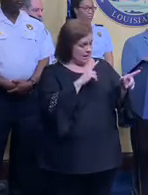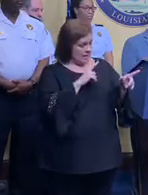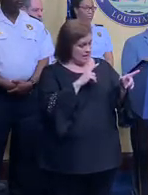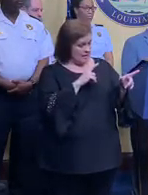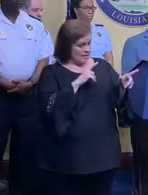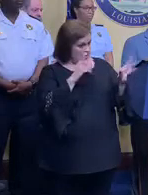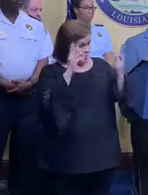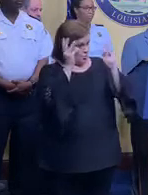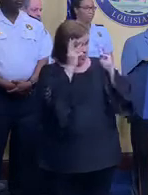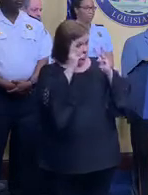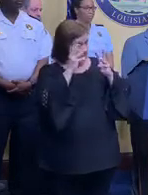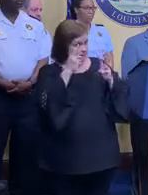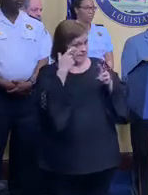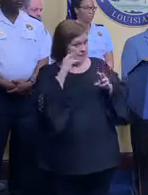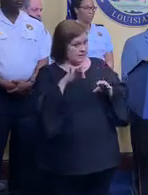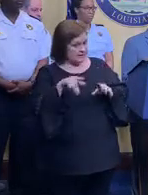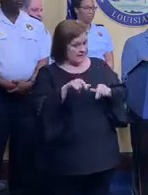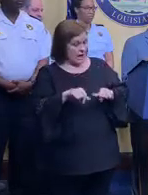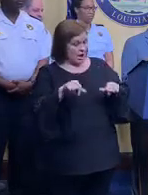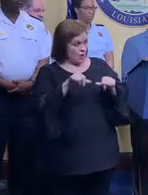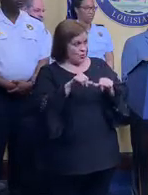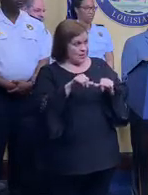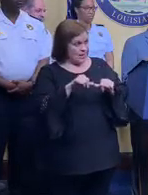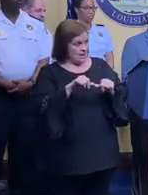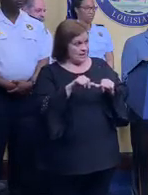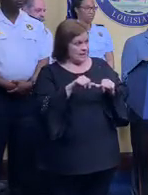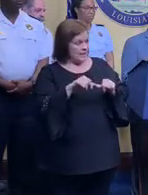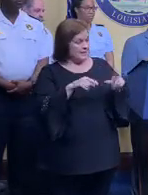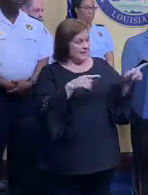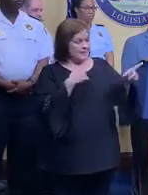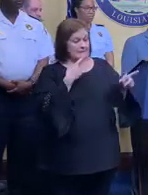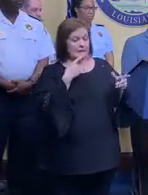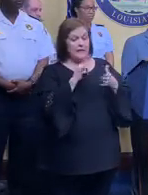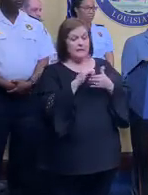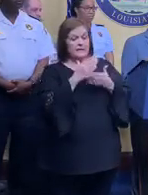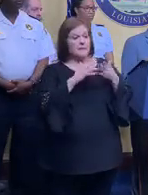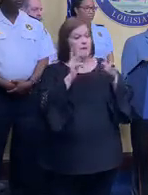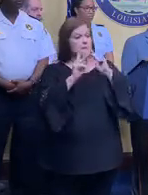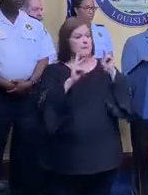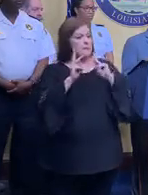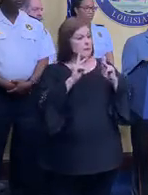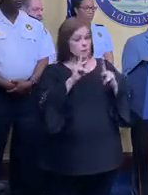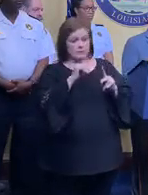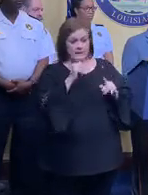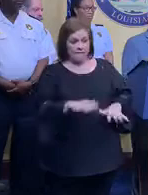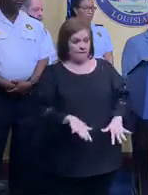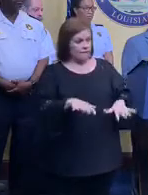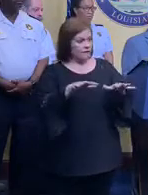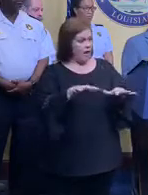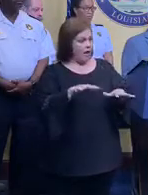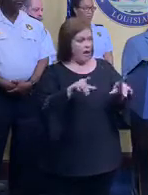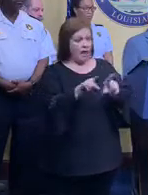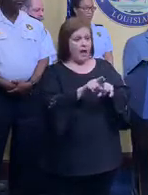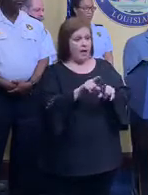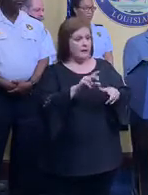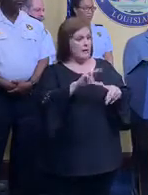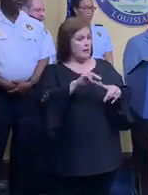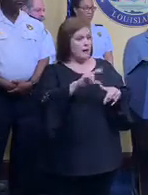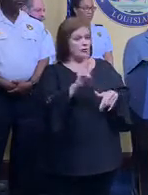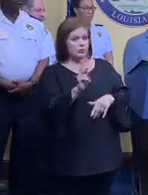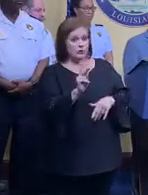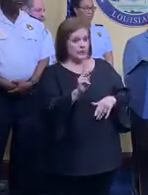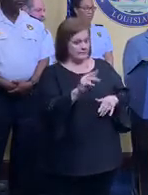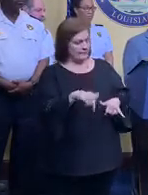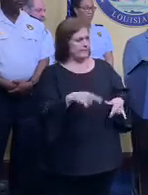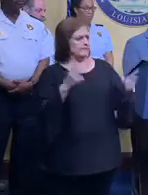fact that areas, we talked to people today that didn't flood this badly in Hurricane Katrina in 2005. Again, if you look at the